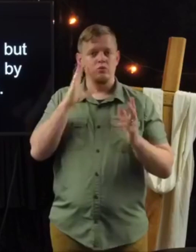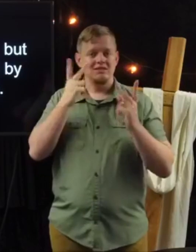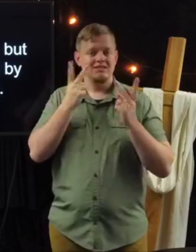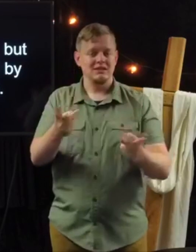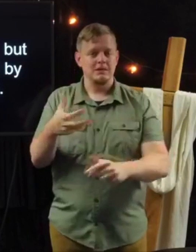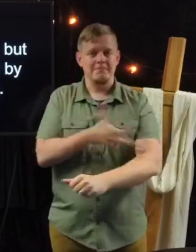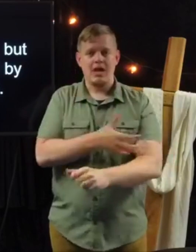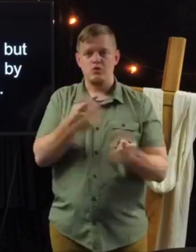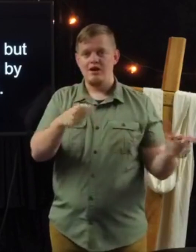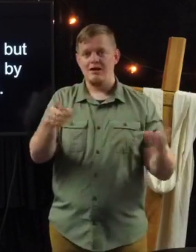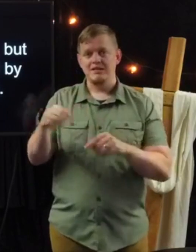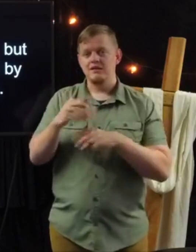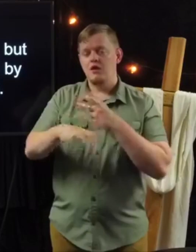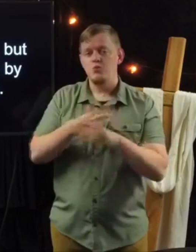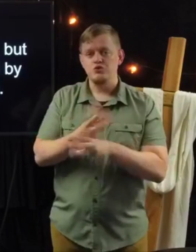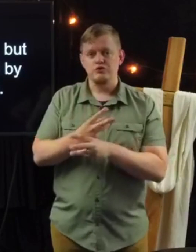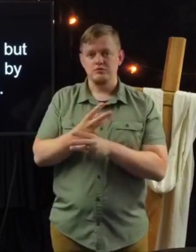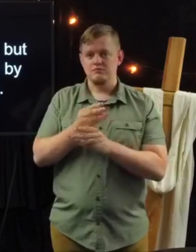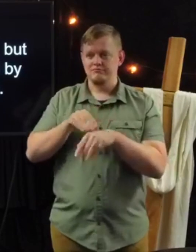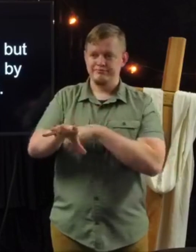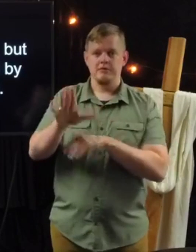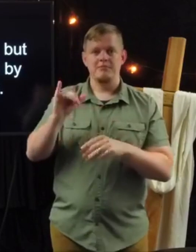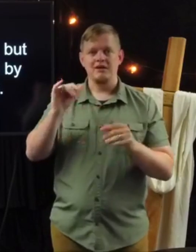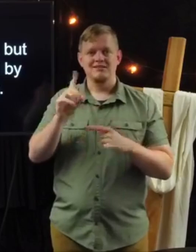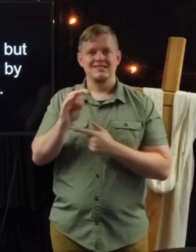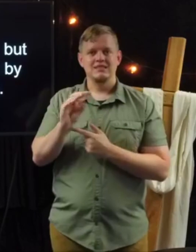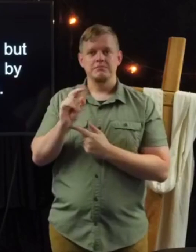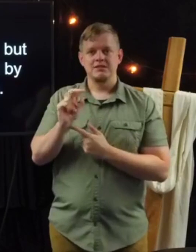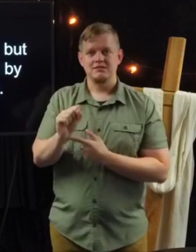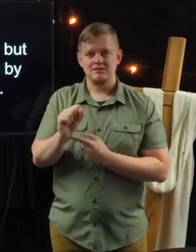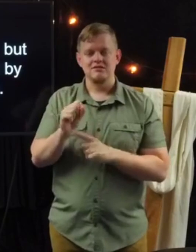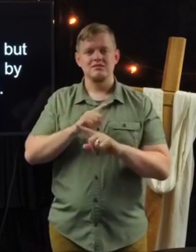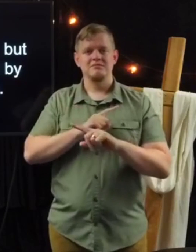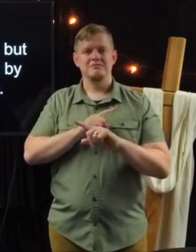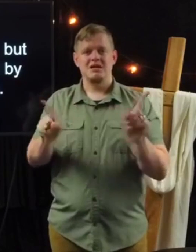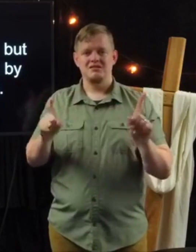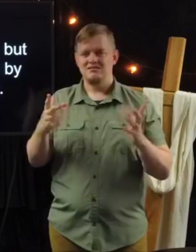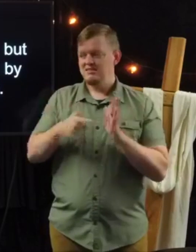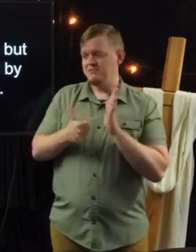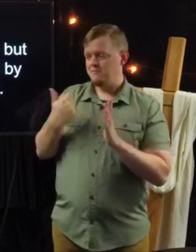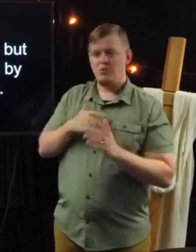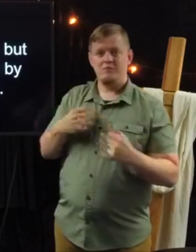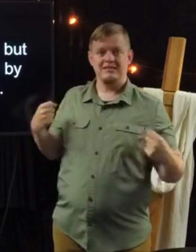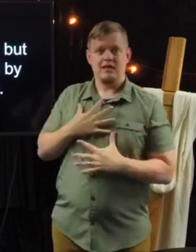Sometimes we will see power happen in the world, influenced by demons. But